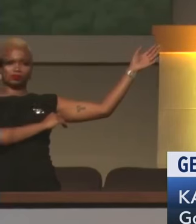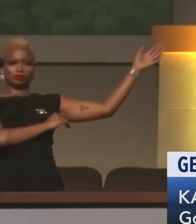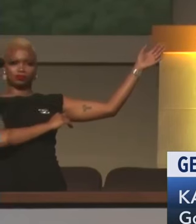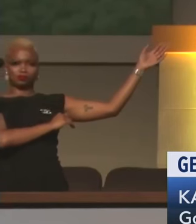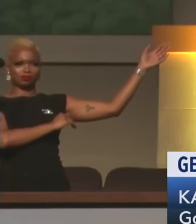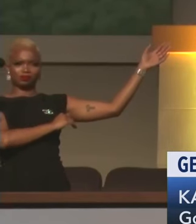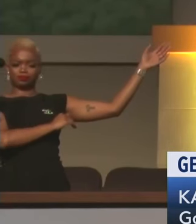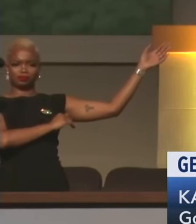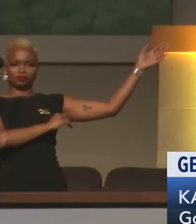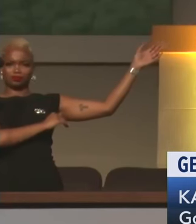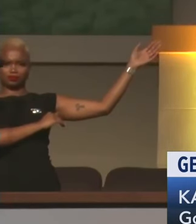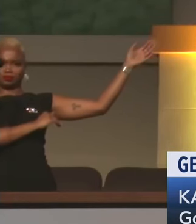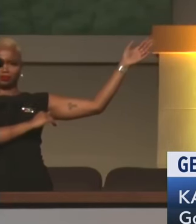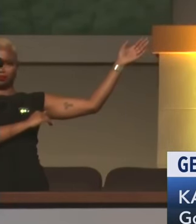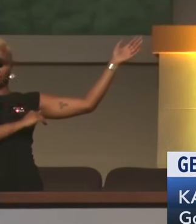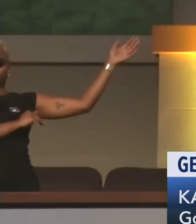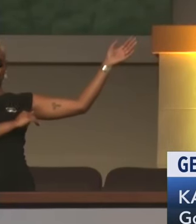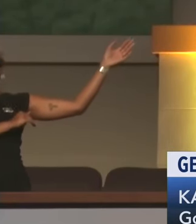me